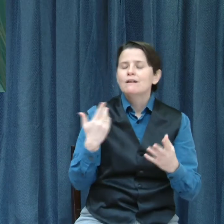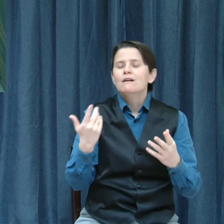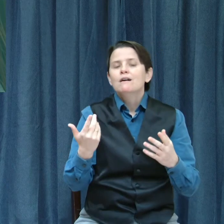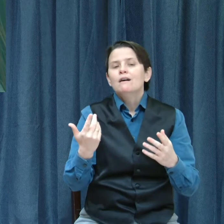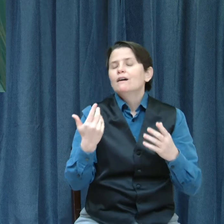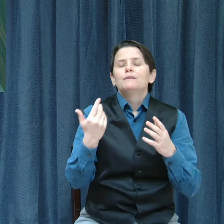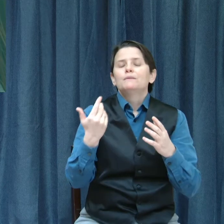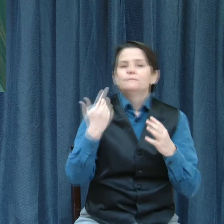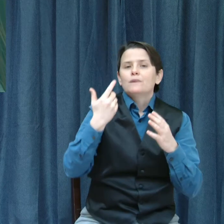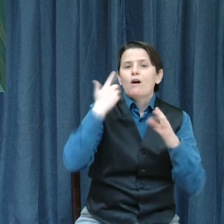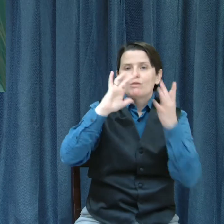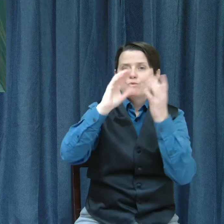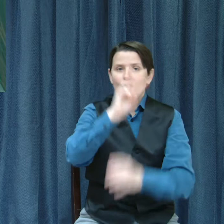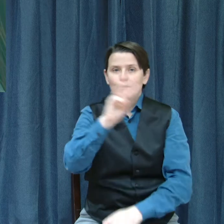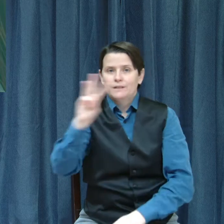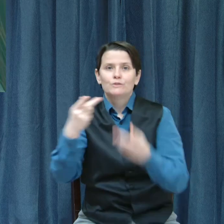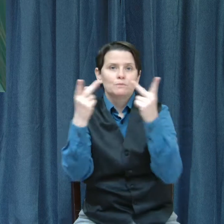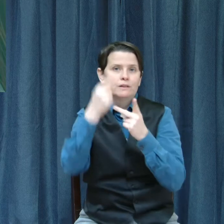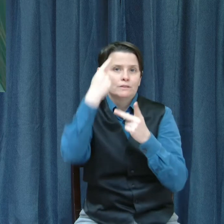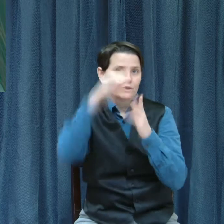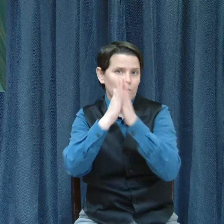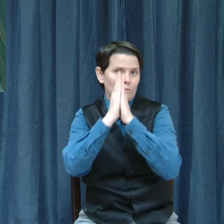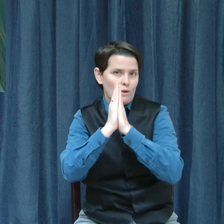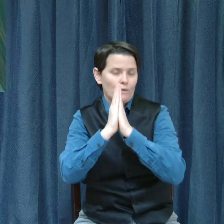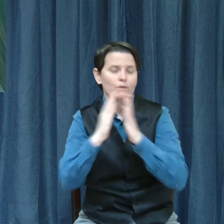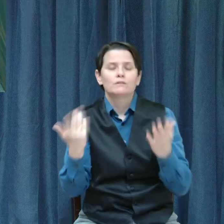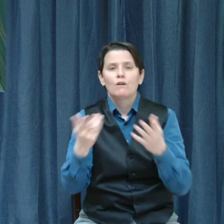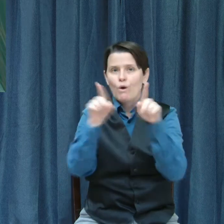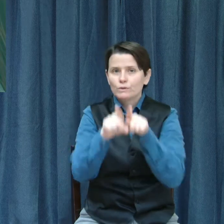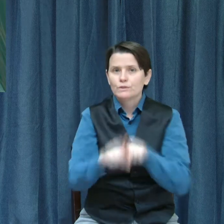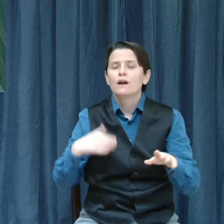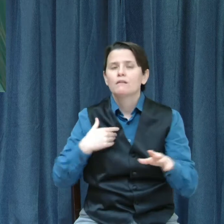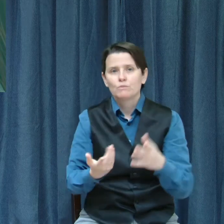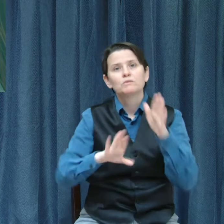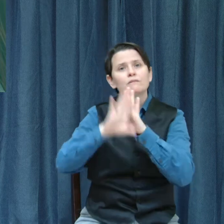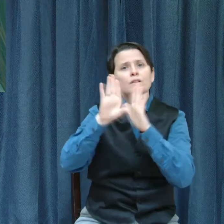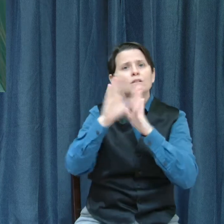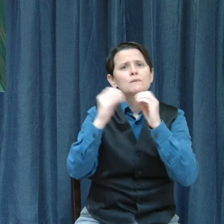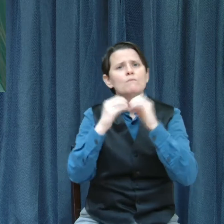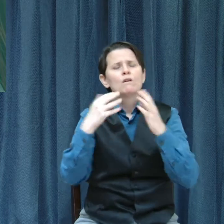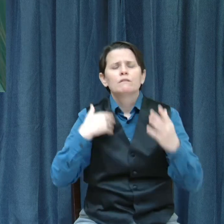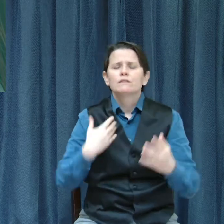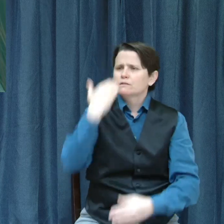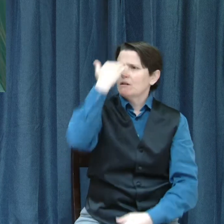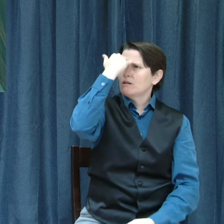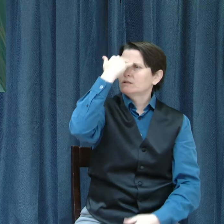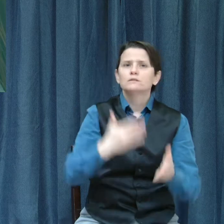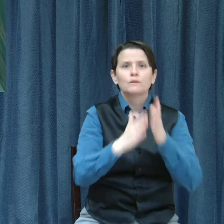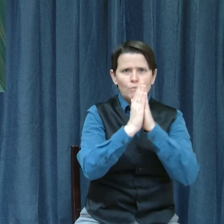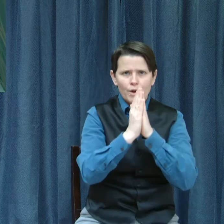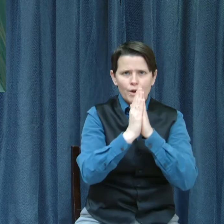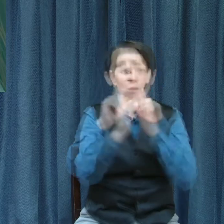of care. So you'll be hearing more about that consciousness of care as we go. So if you have a care request, go ahead and put that in that prayer